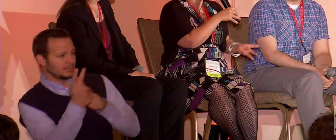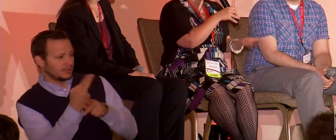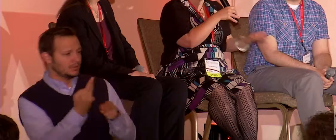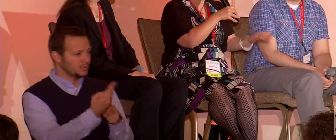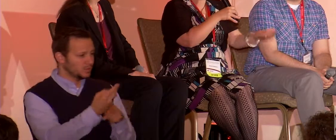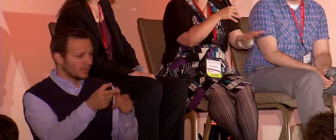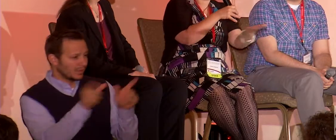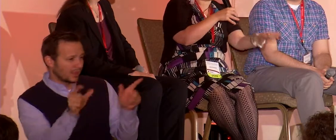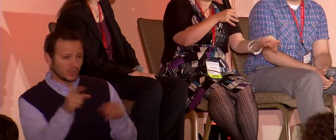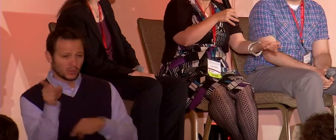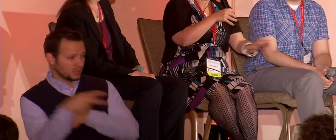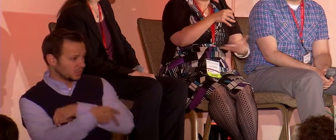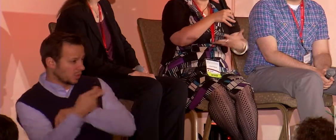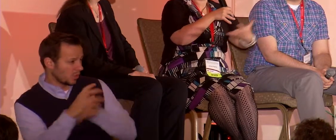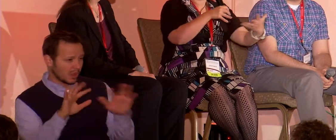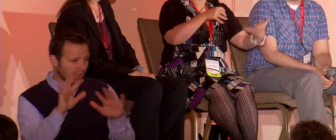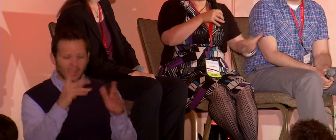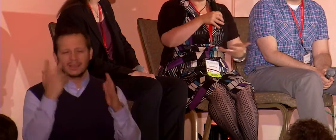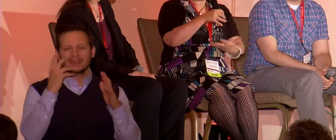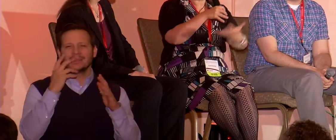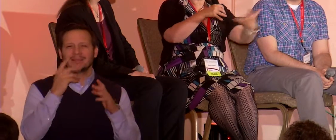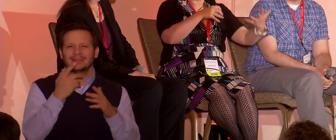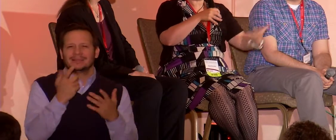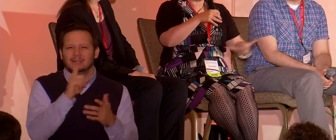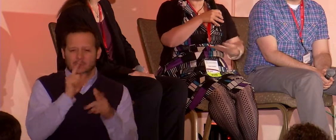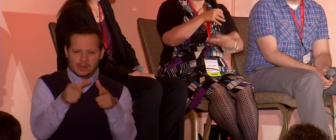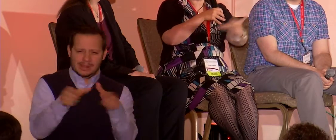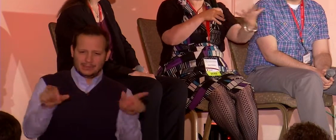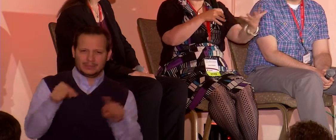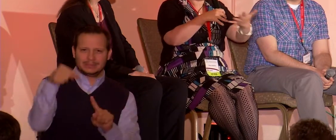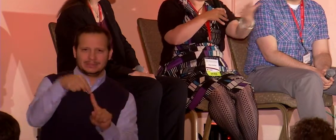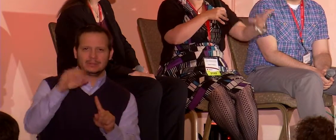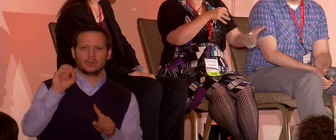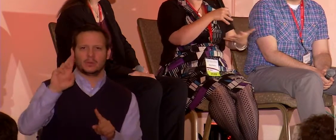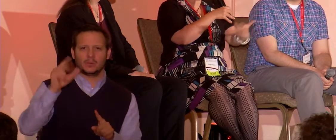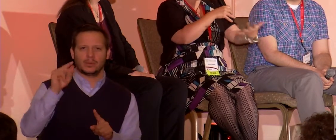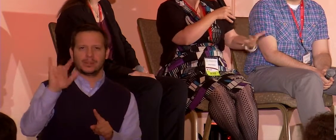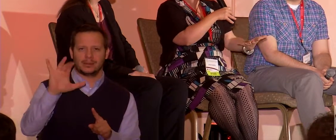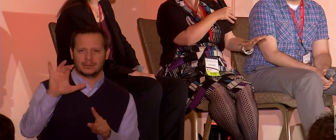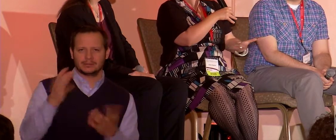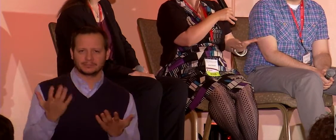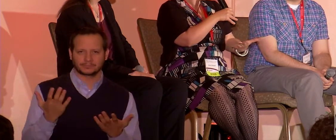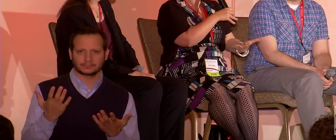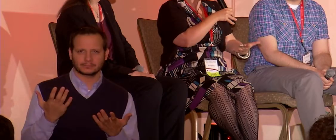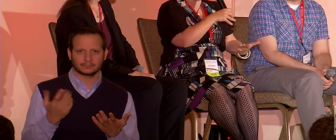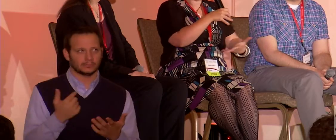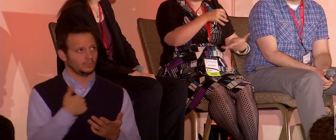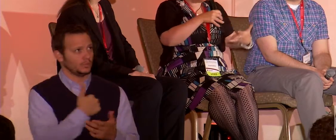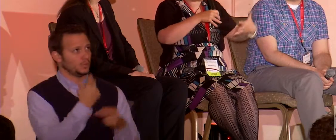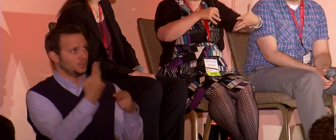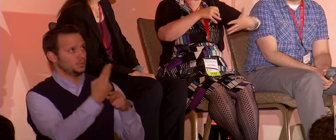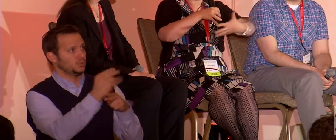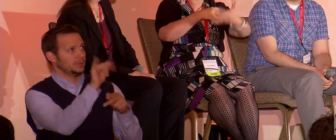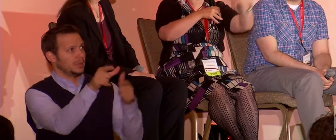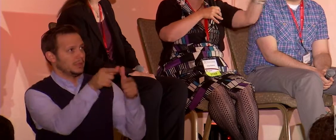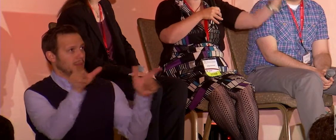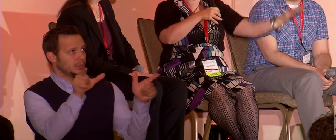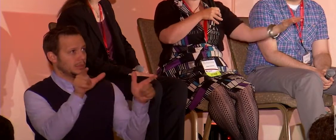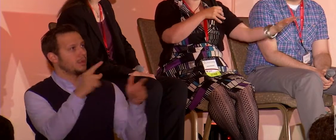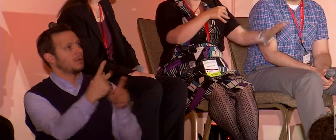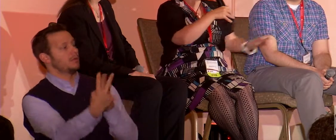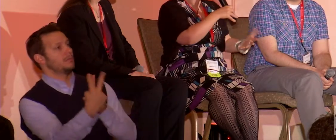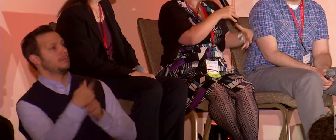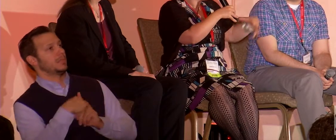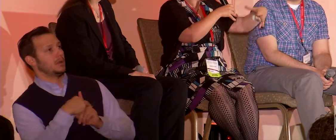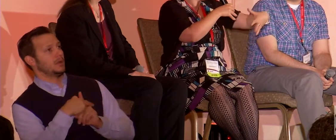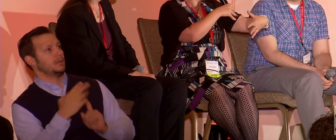the reality is that, you know, if there's language that the community uses to describe itself, and then that community does start to participate